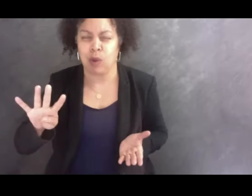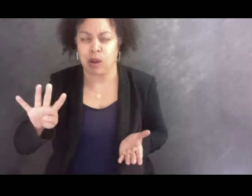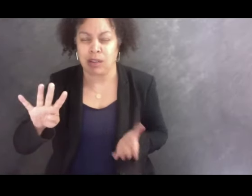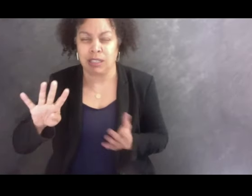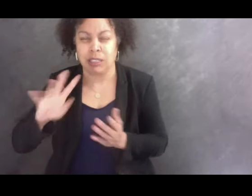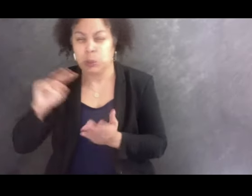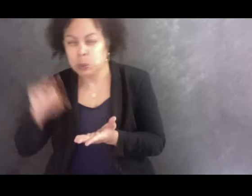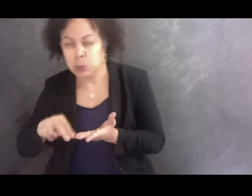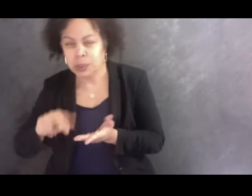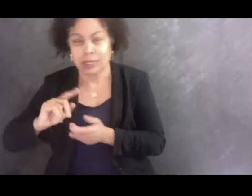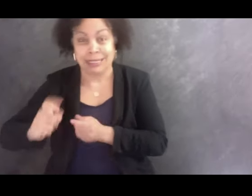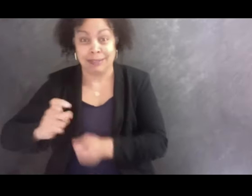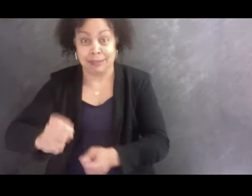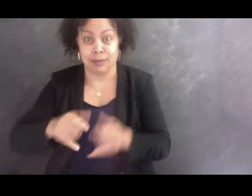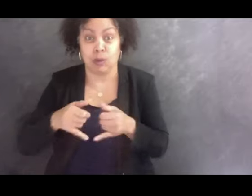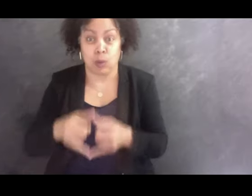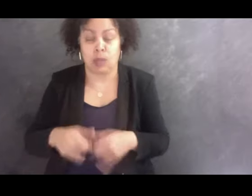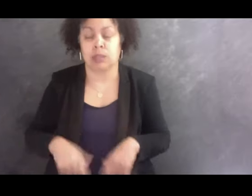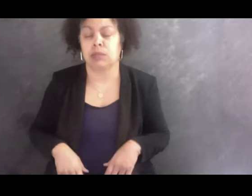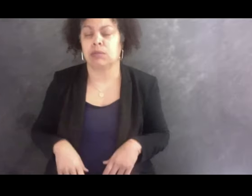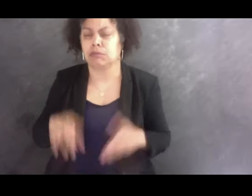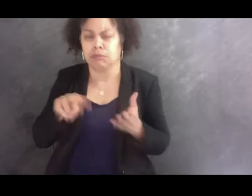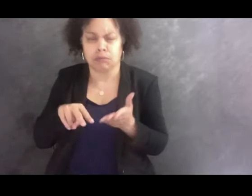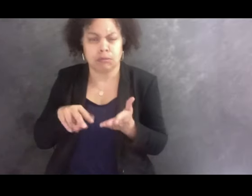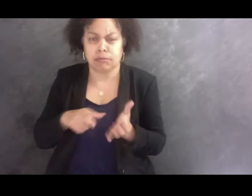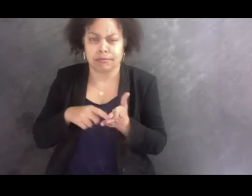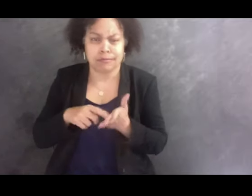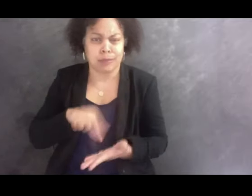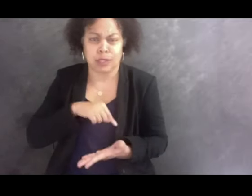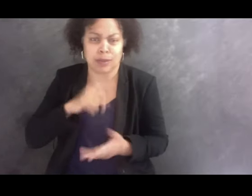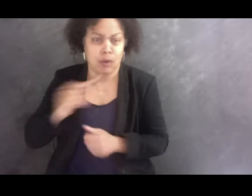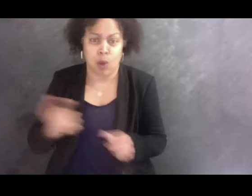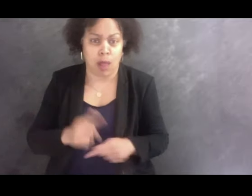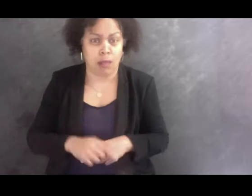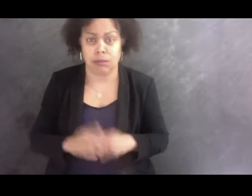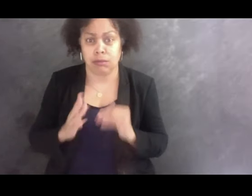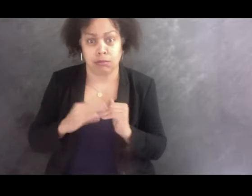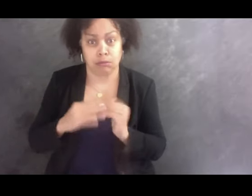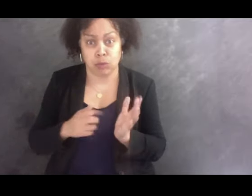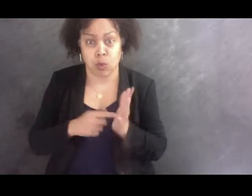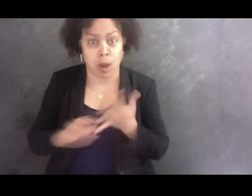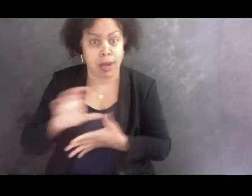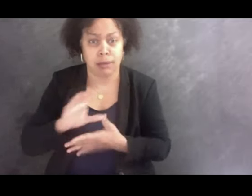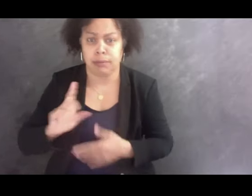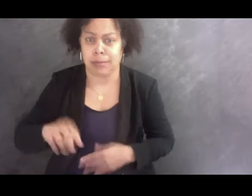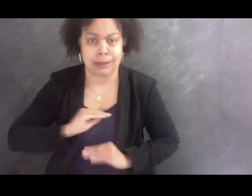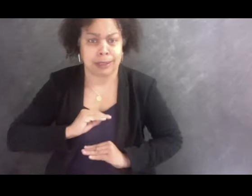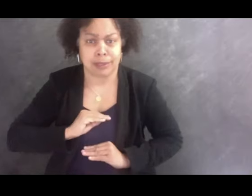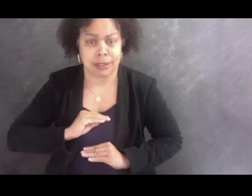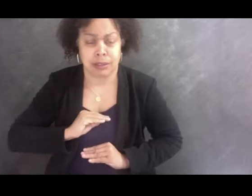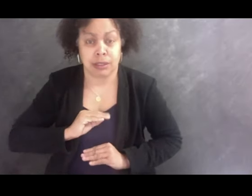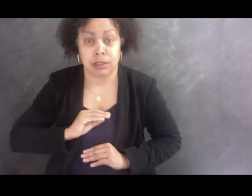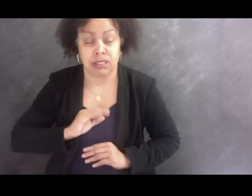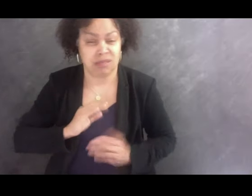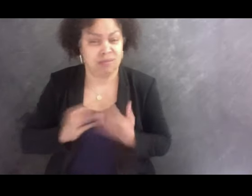apply in. And the credentials are the same as everyone. You must meet the eligibility requirements. And other than that, you just have to tell